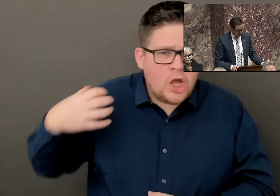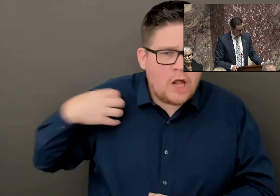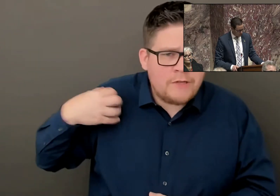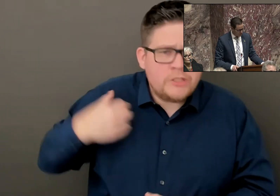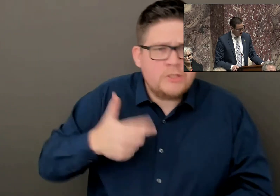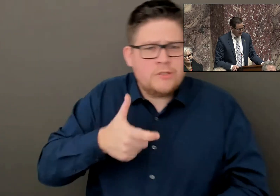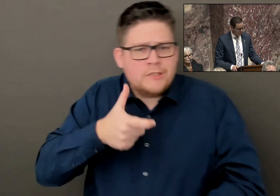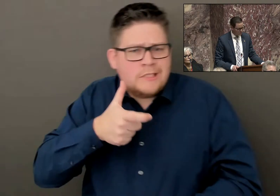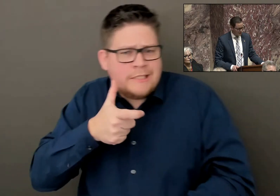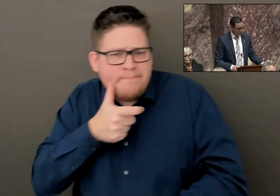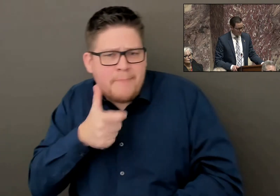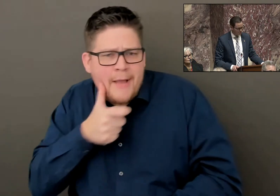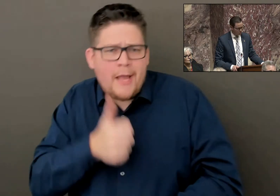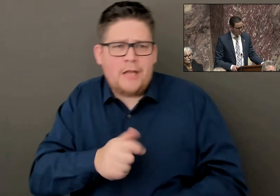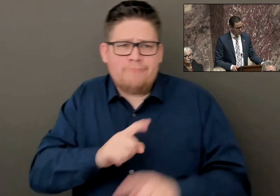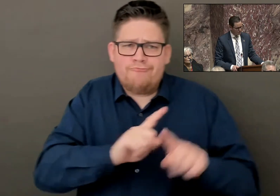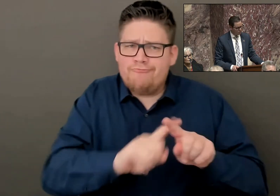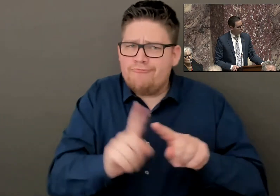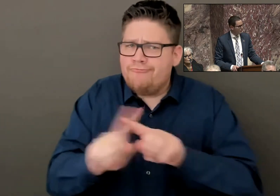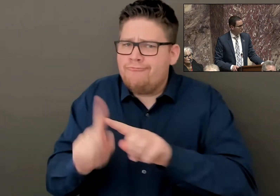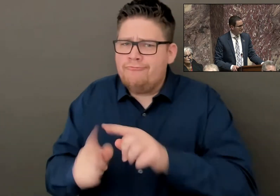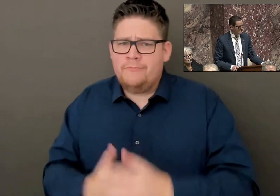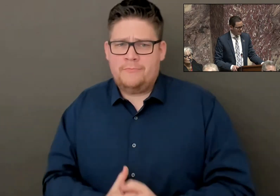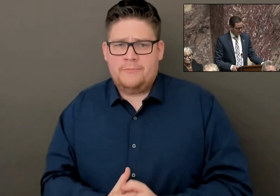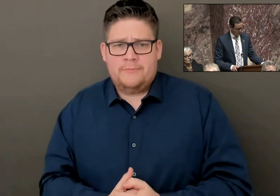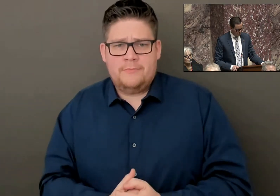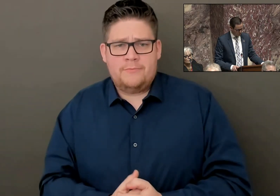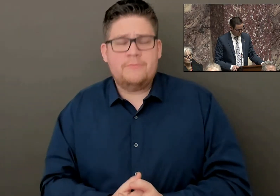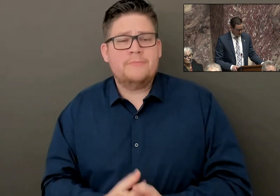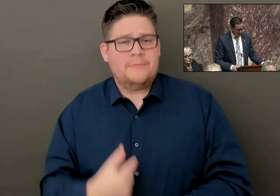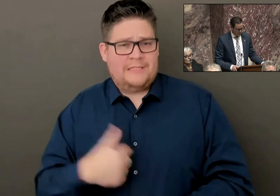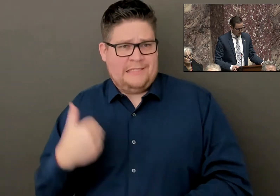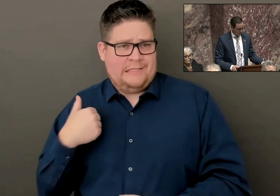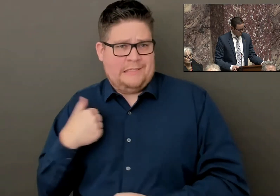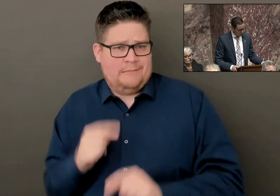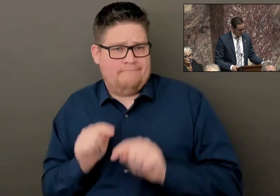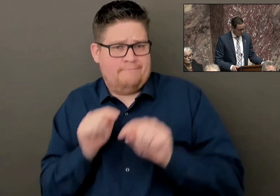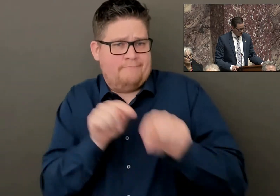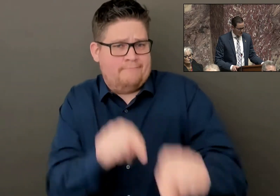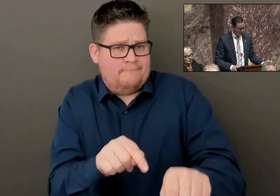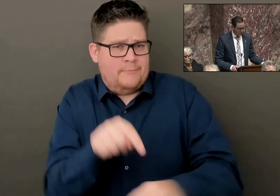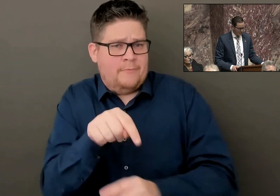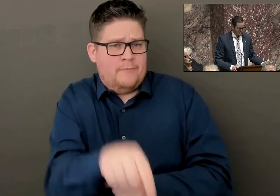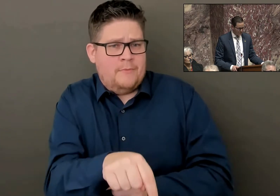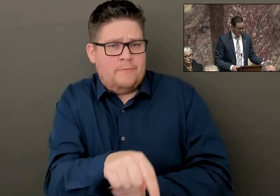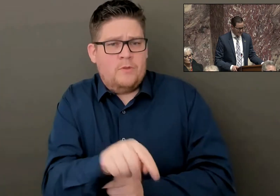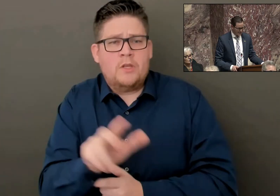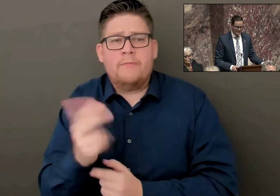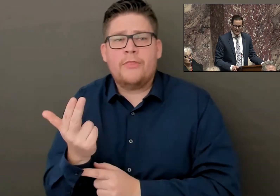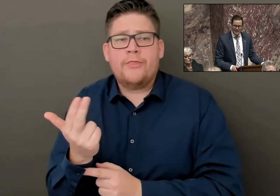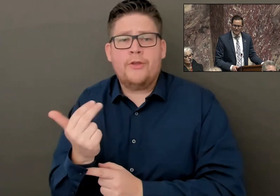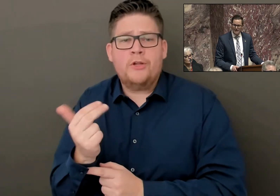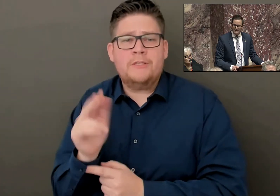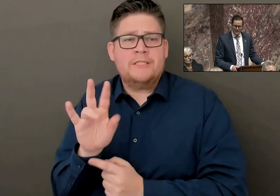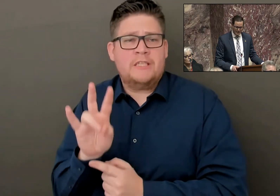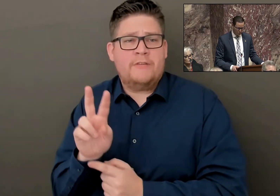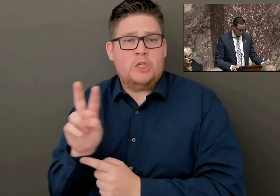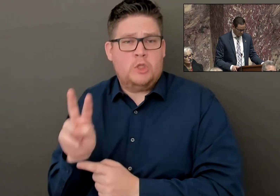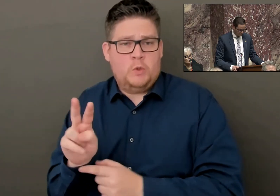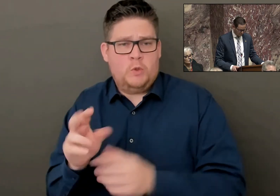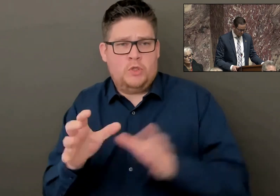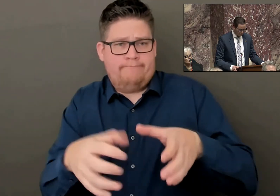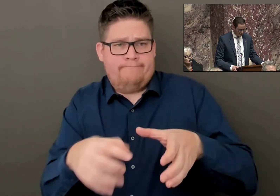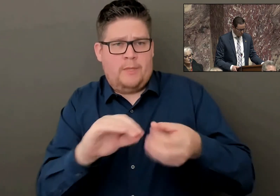in Prince George and chatted with members of Prince George Local 1372 about what's working and what challenges they're facing day in and day